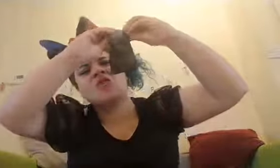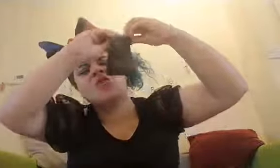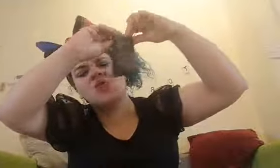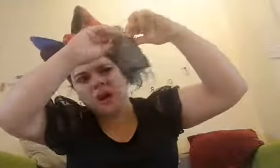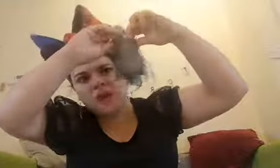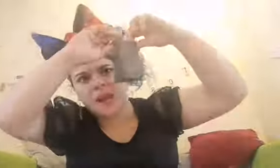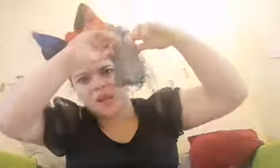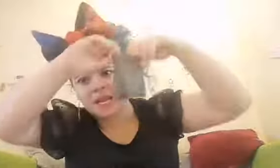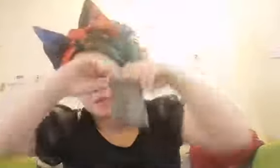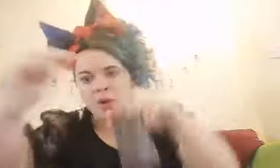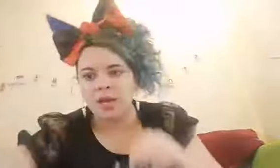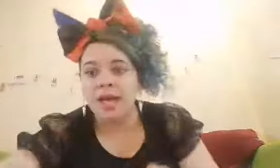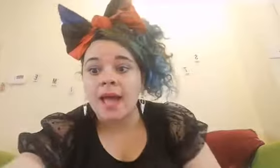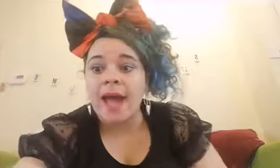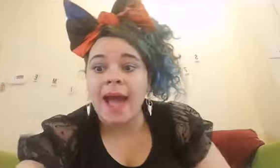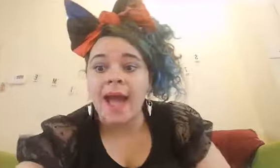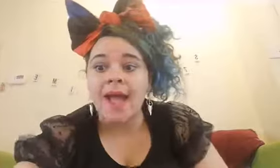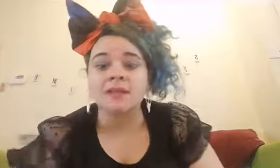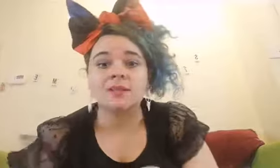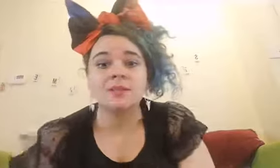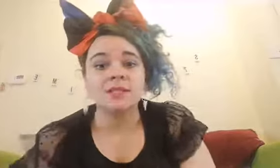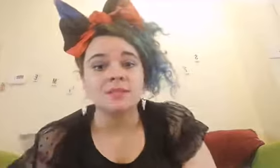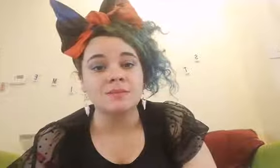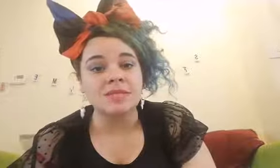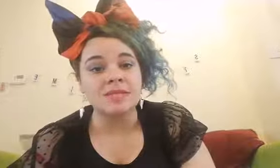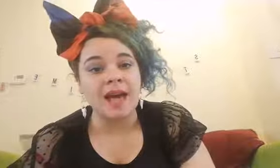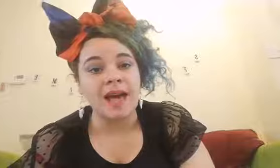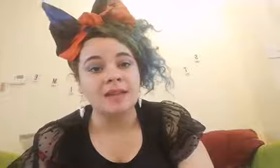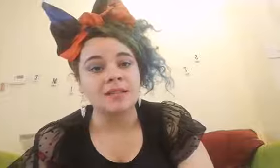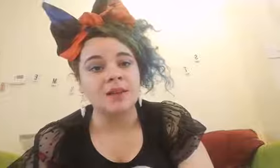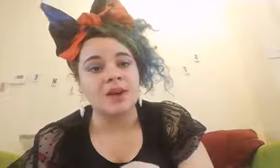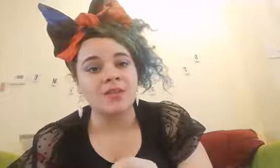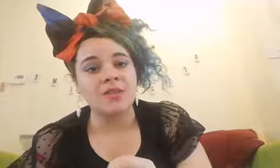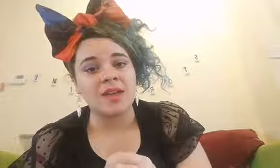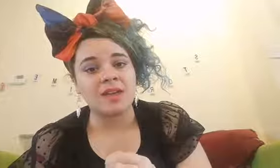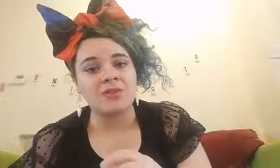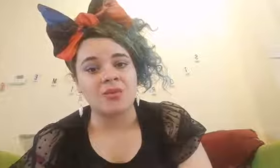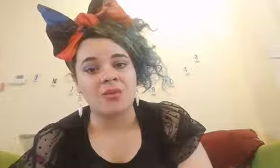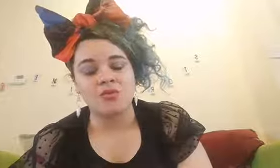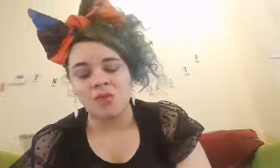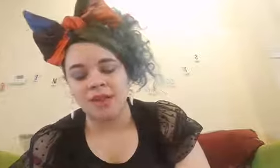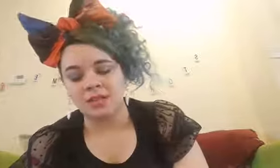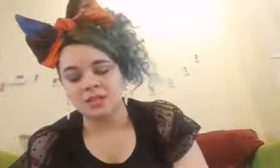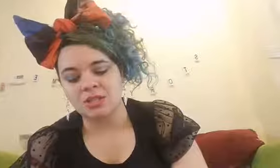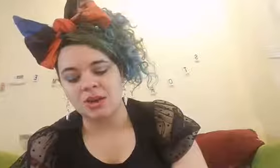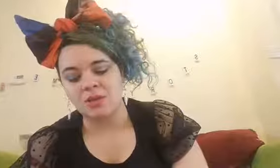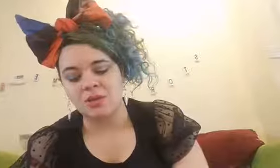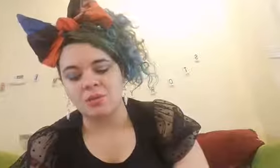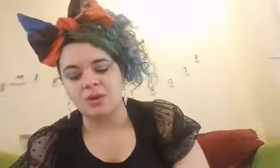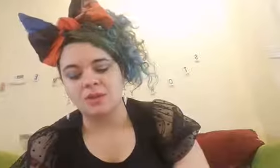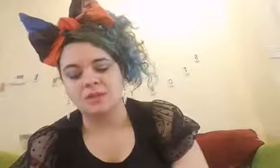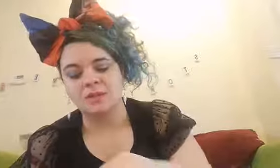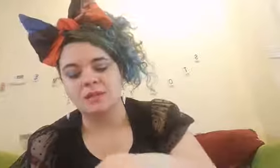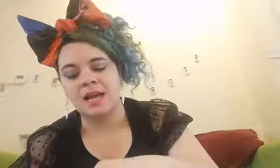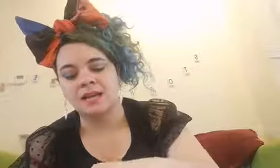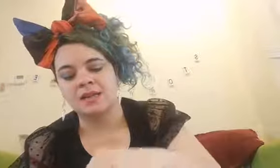oh, that went in his pocket. And some sand. I think you're right. Shall we put some sand in